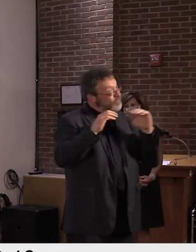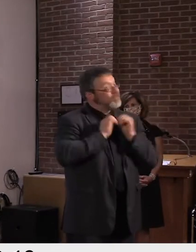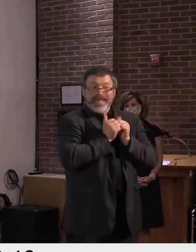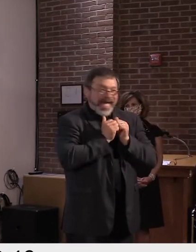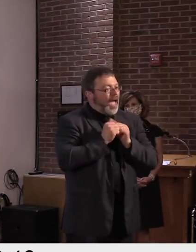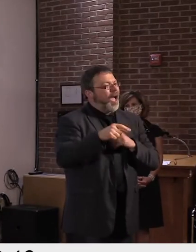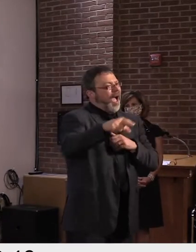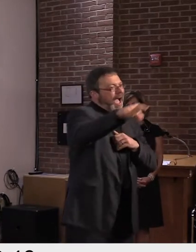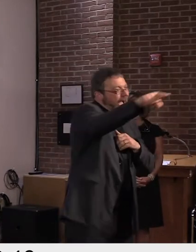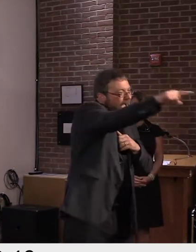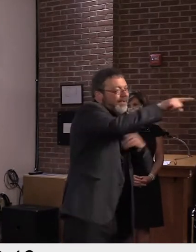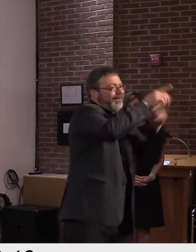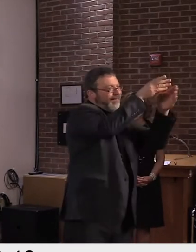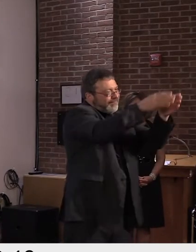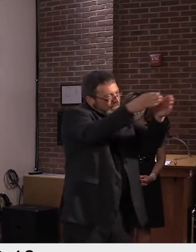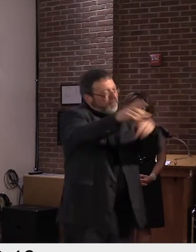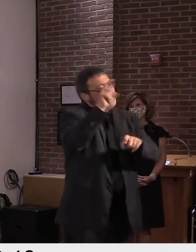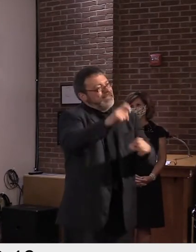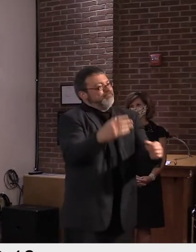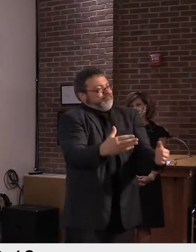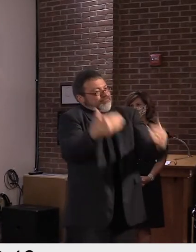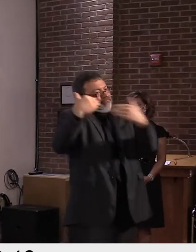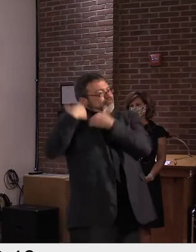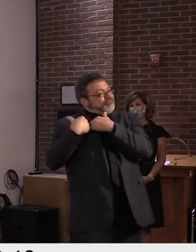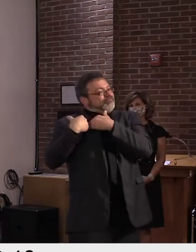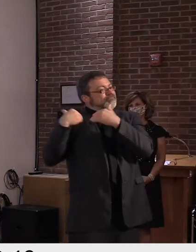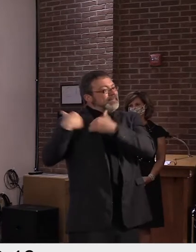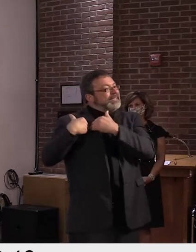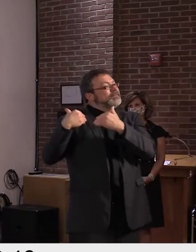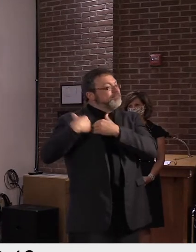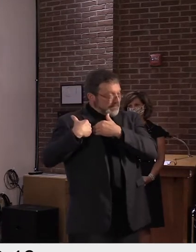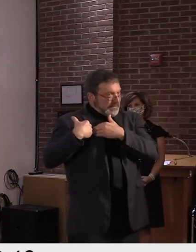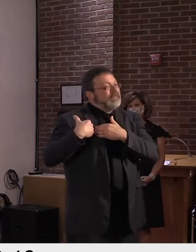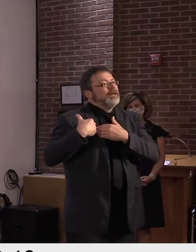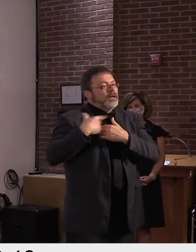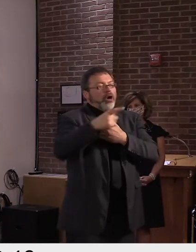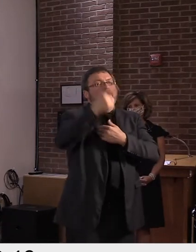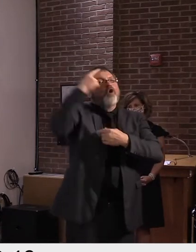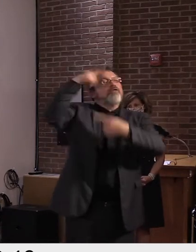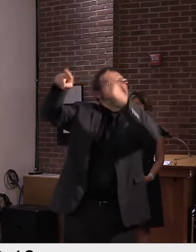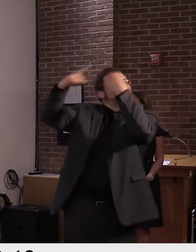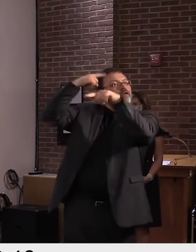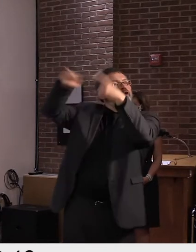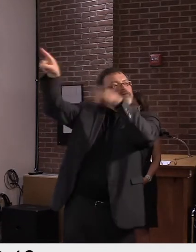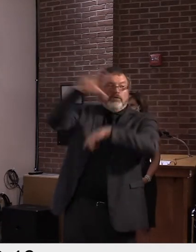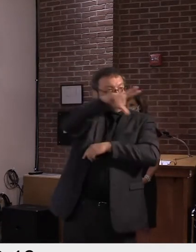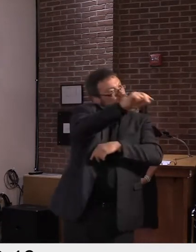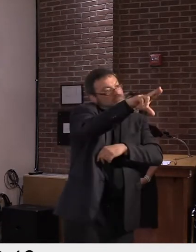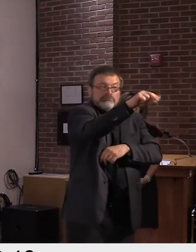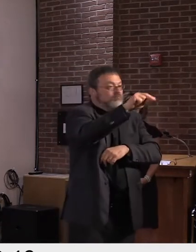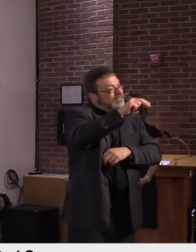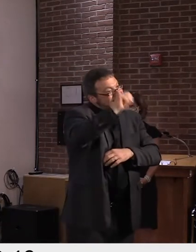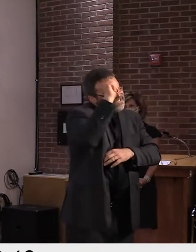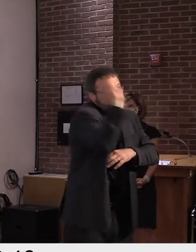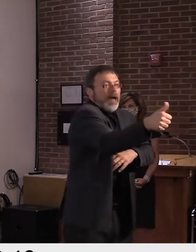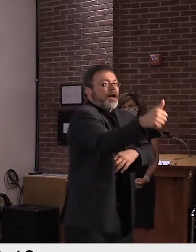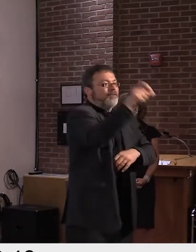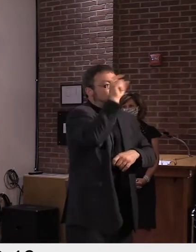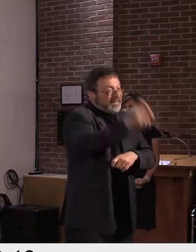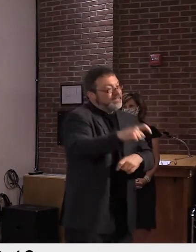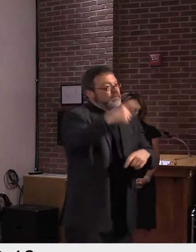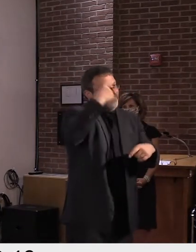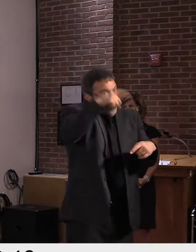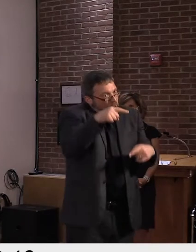responsibility. If you're doing your part, thank you, and I do sincerely appreciate it. If you can do